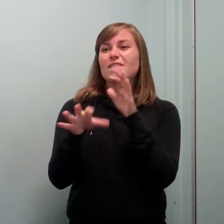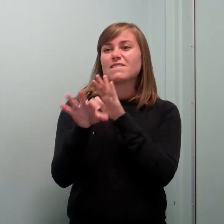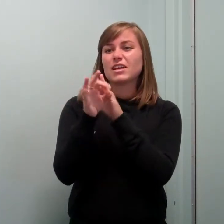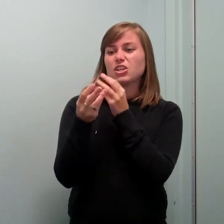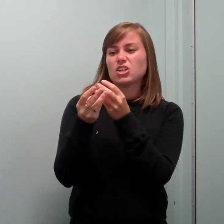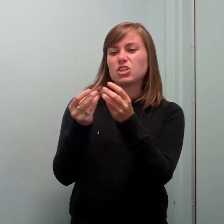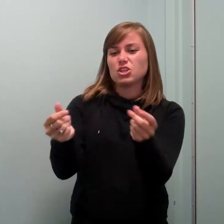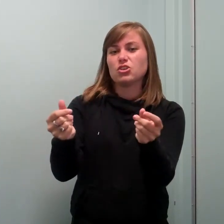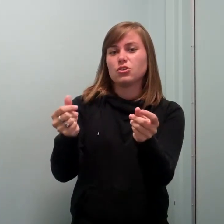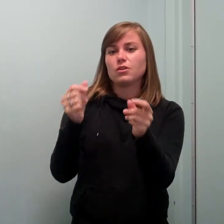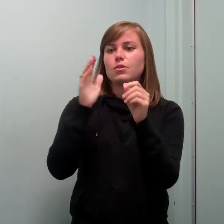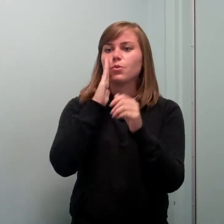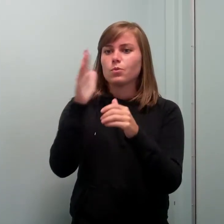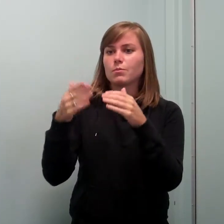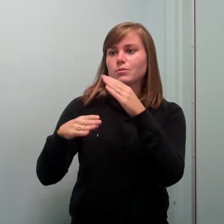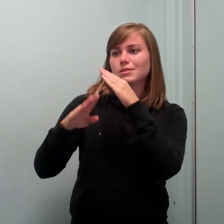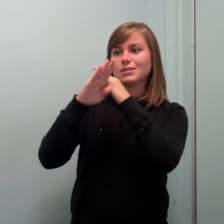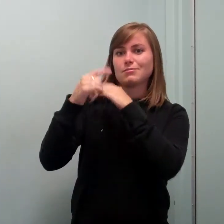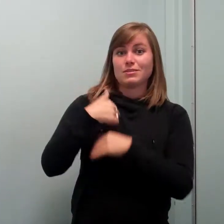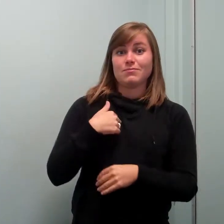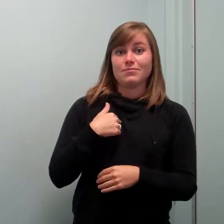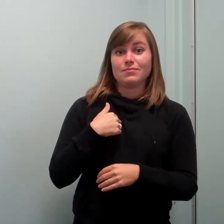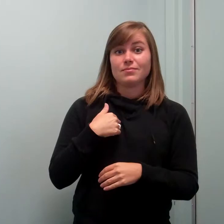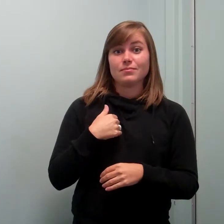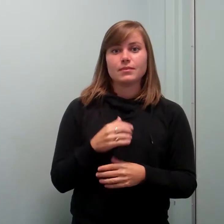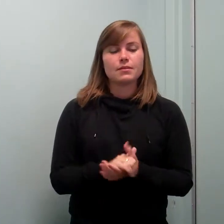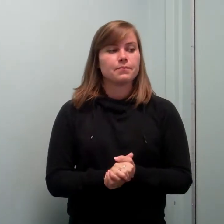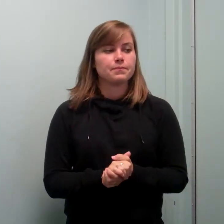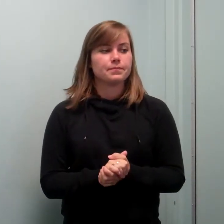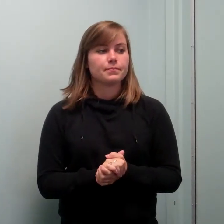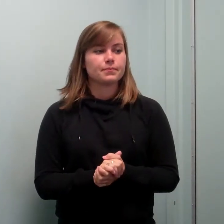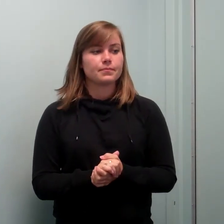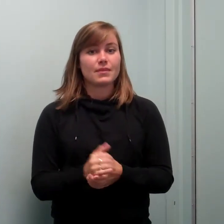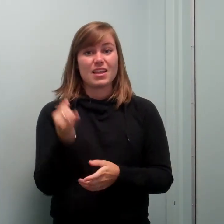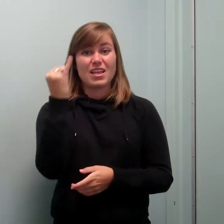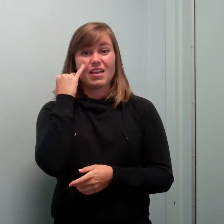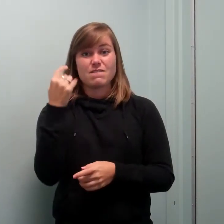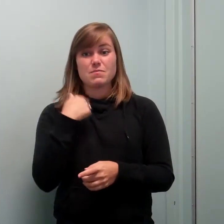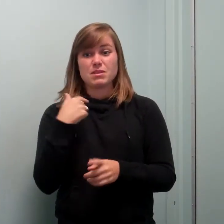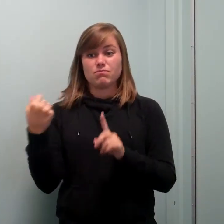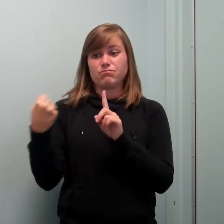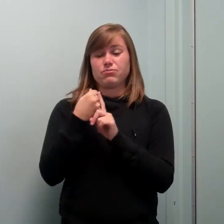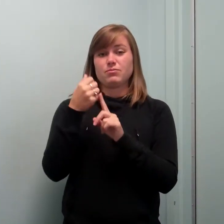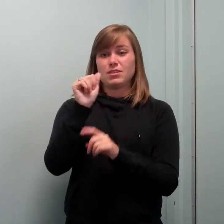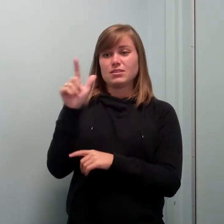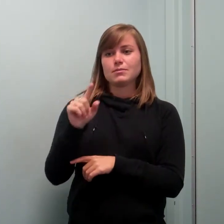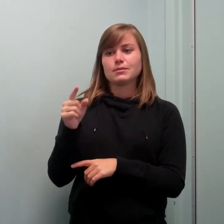protect me. But if it comes for me, I'm going to be ready. Thank you.